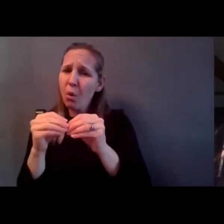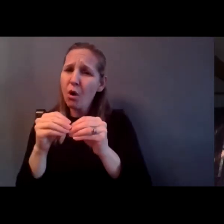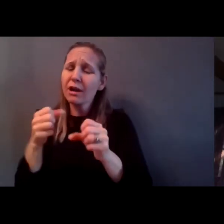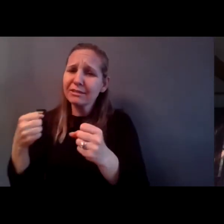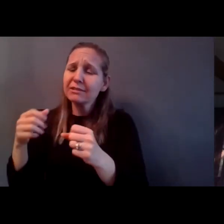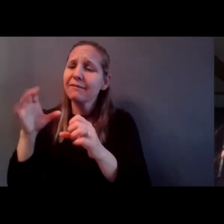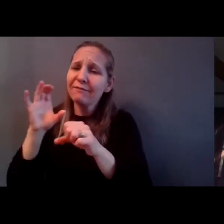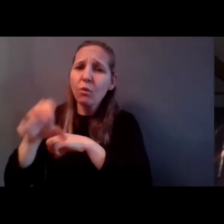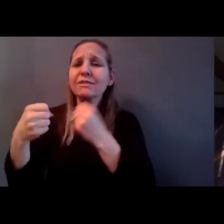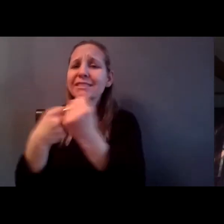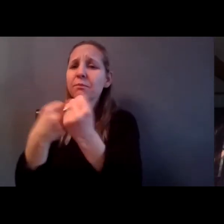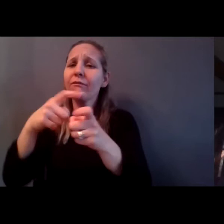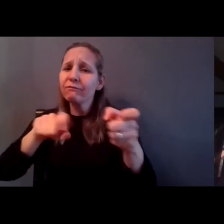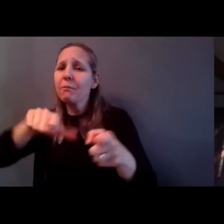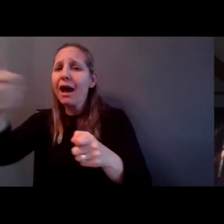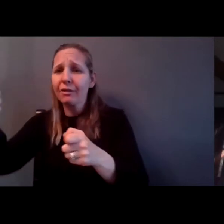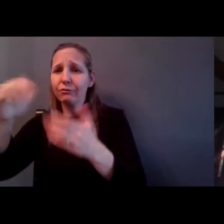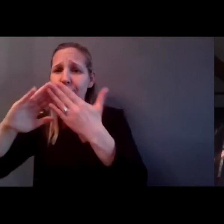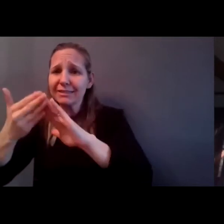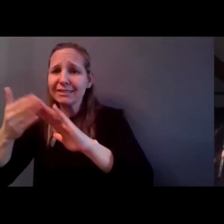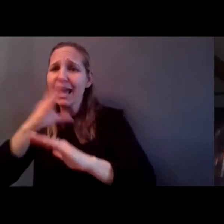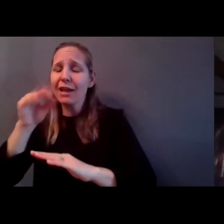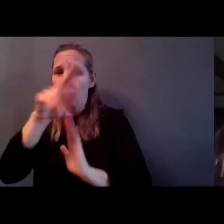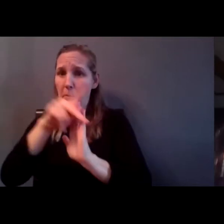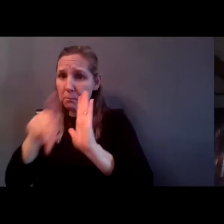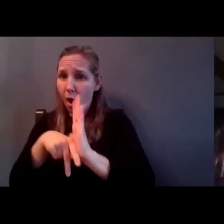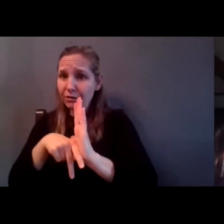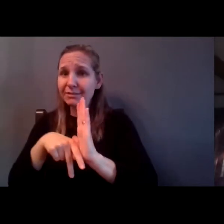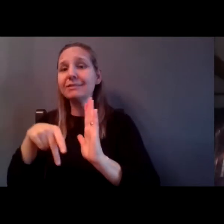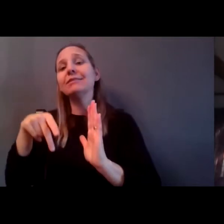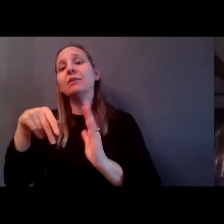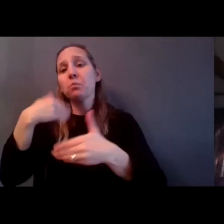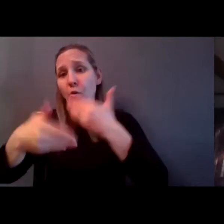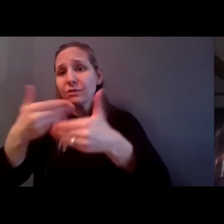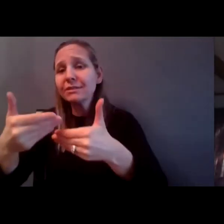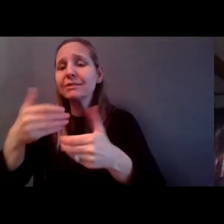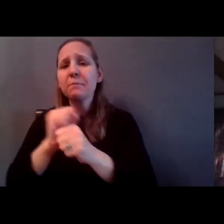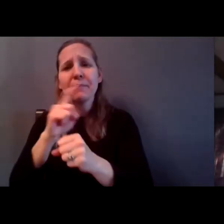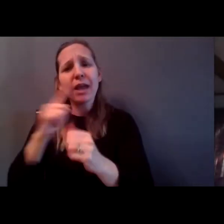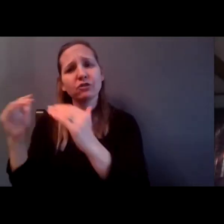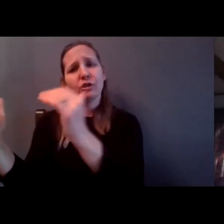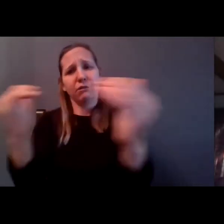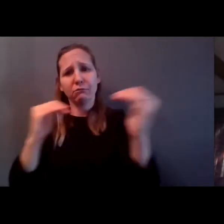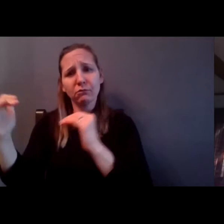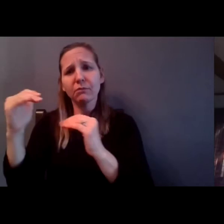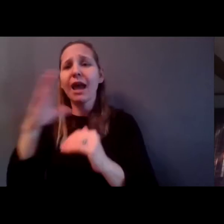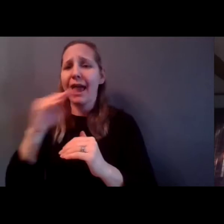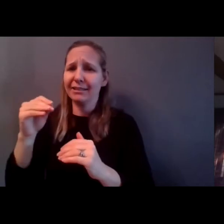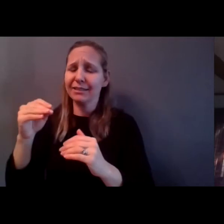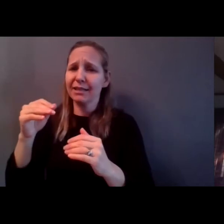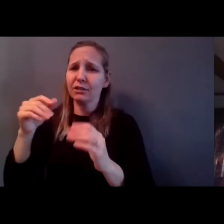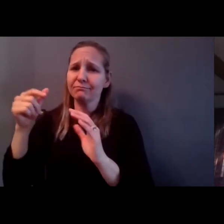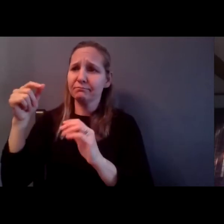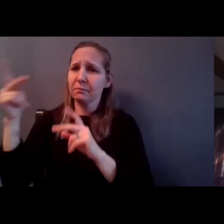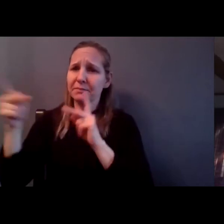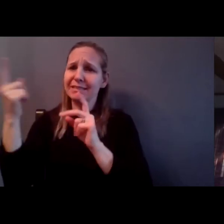other cities, and root its policy in processes, injustice, and equity. Seth Klein recommends that we address climate